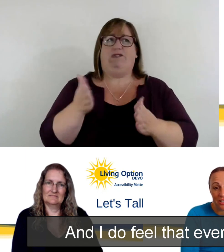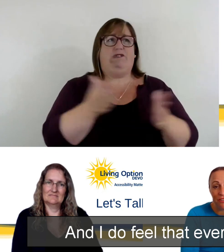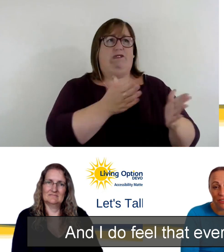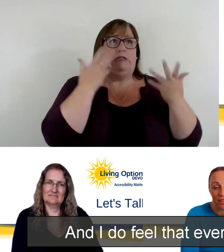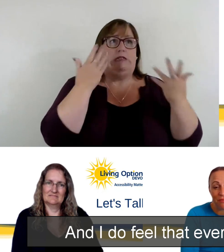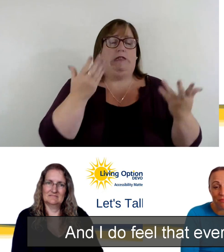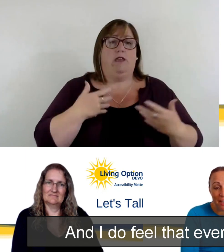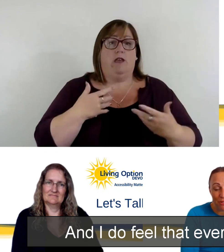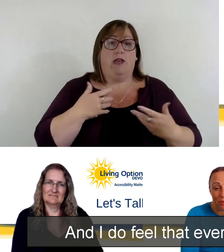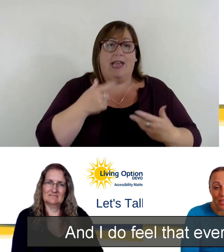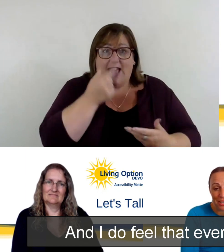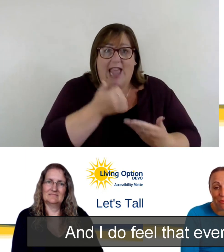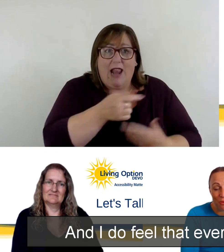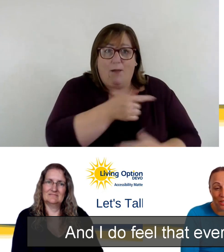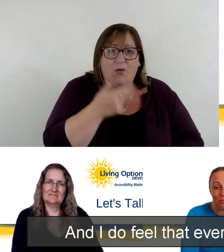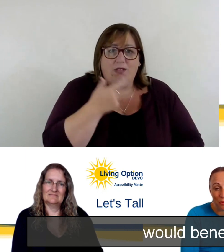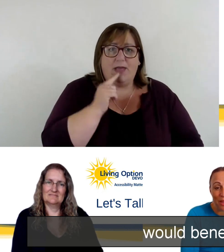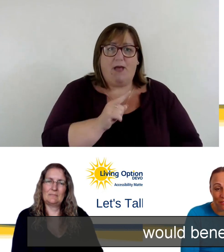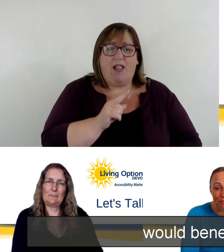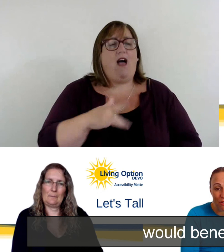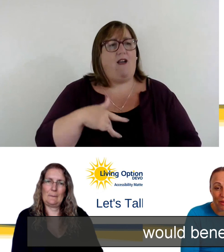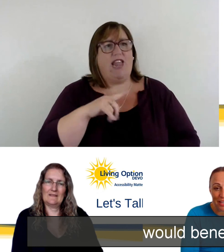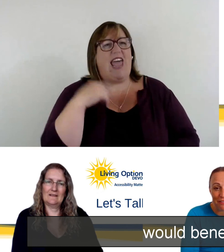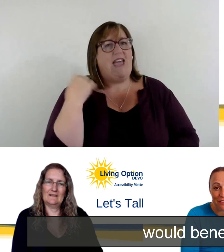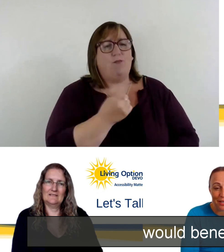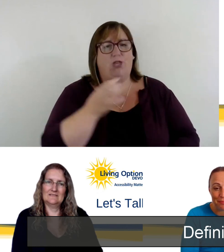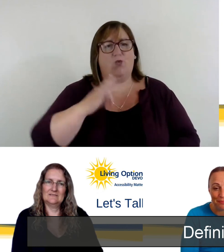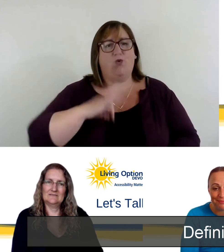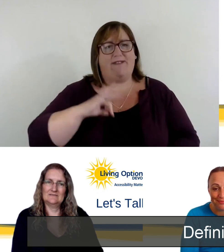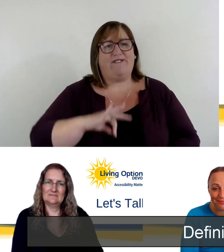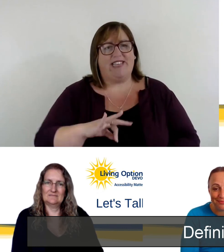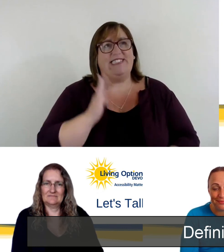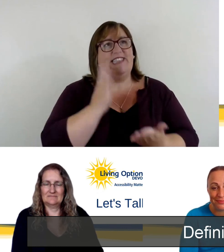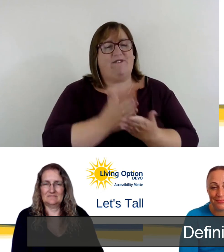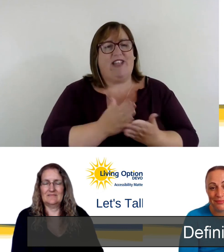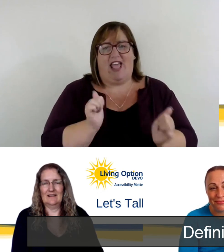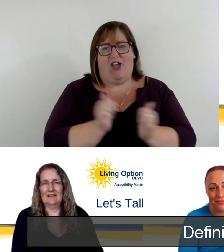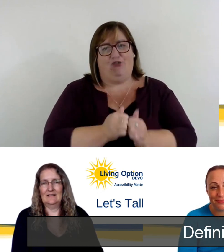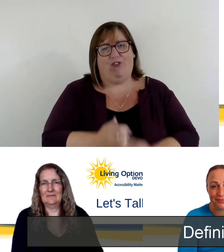and I do feel that everybody at some point would benefit from it, definitely.